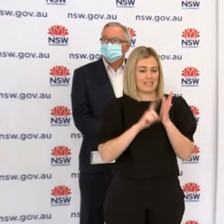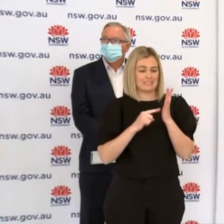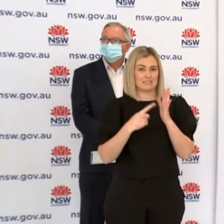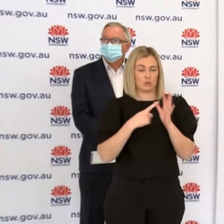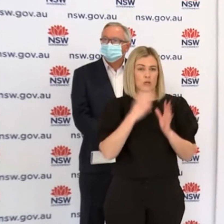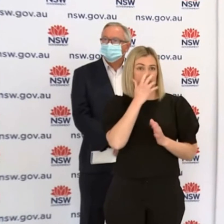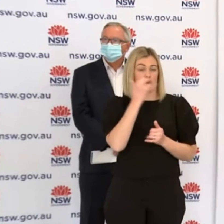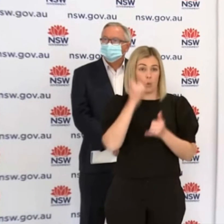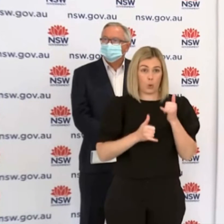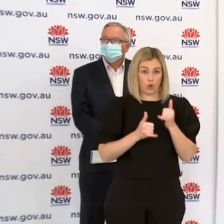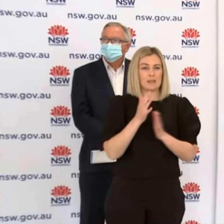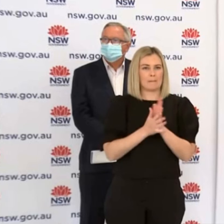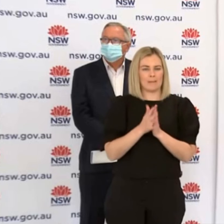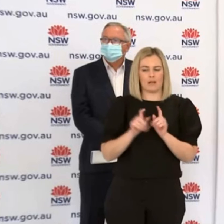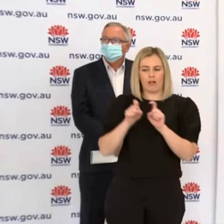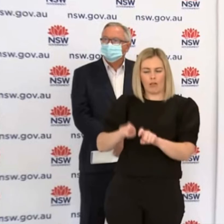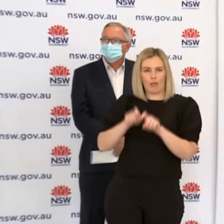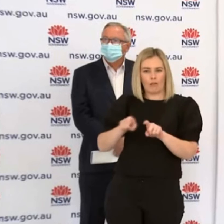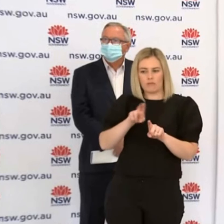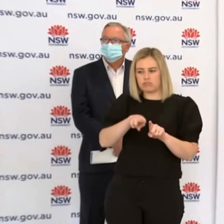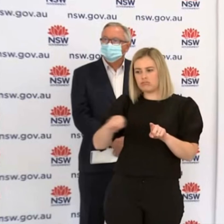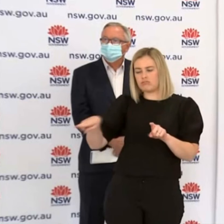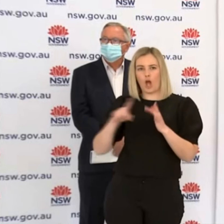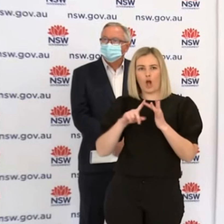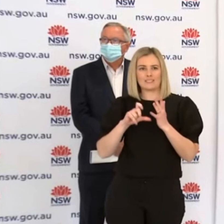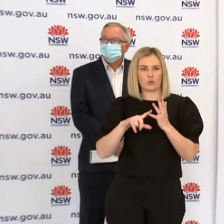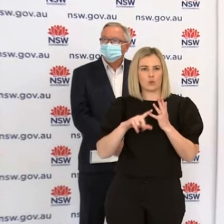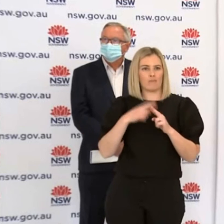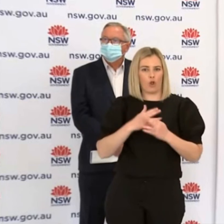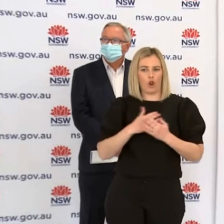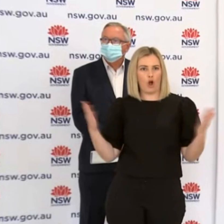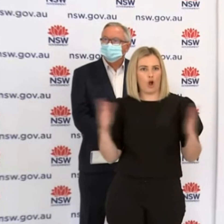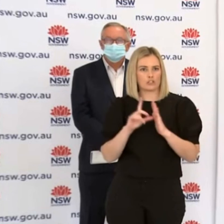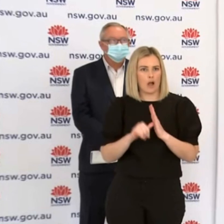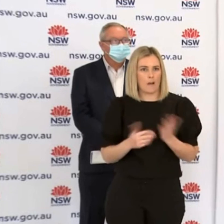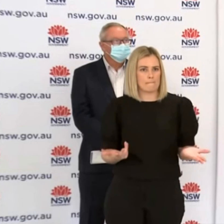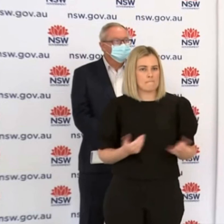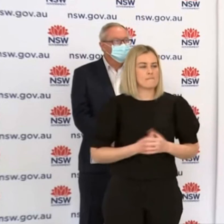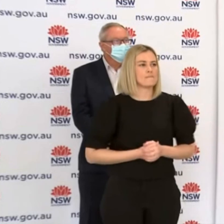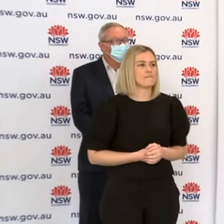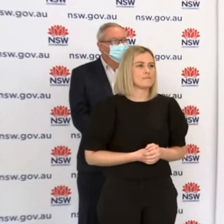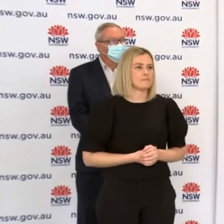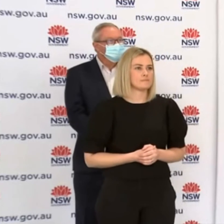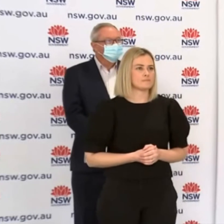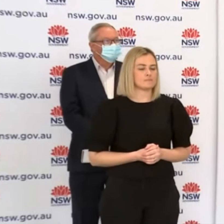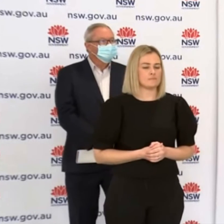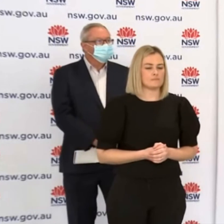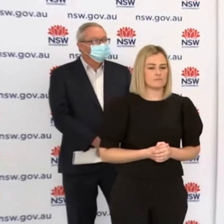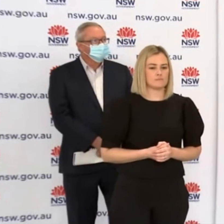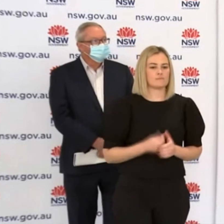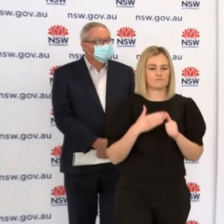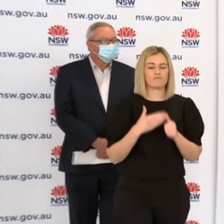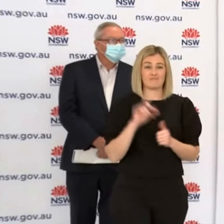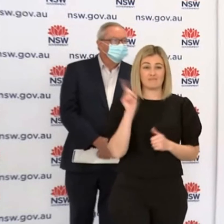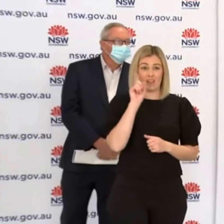correct? And what impact does that have on the capacity of the health system to cope? So Delta, we're learning a lot